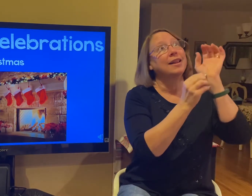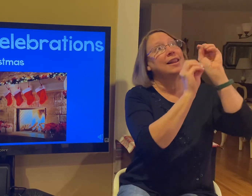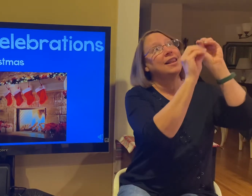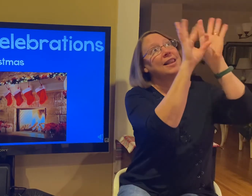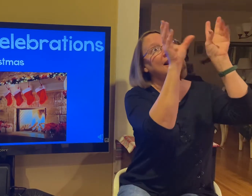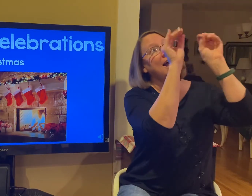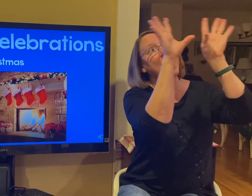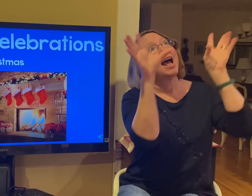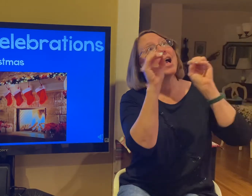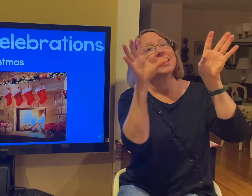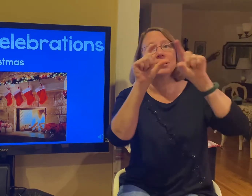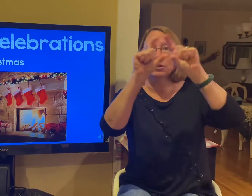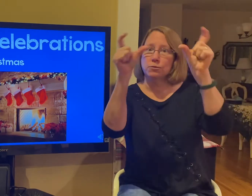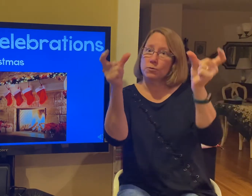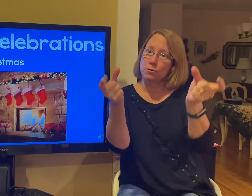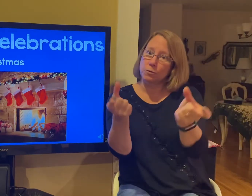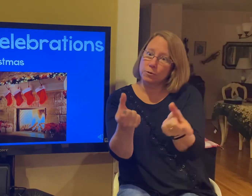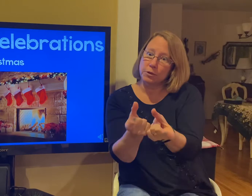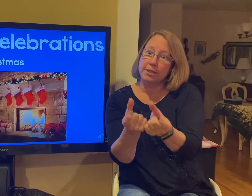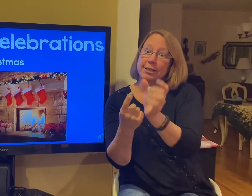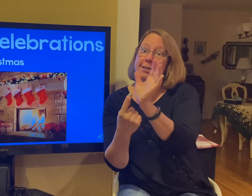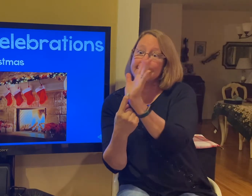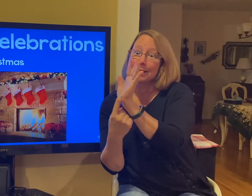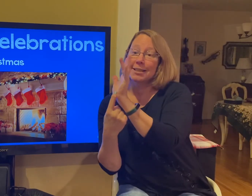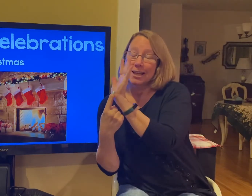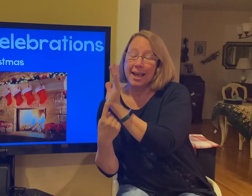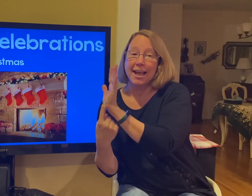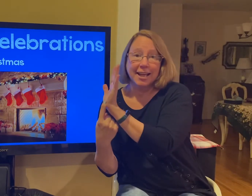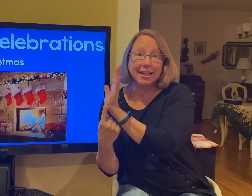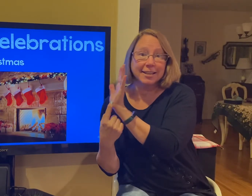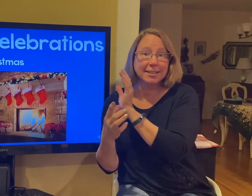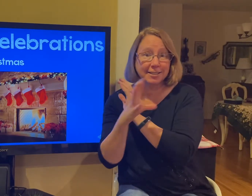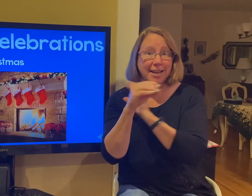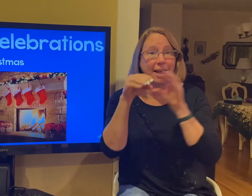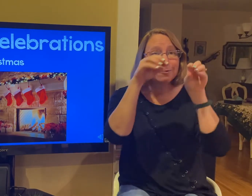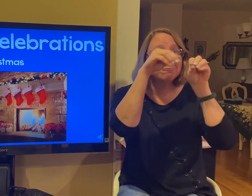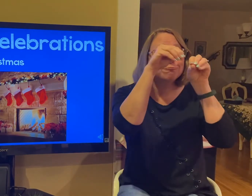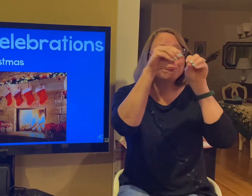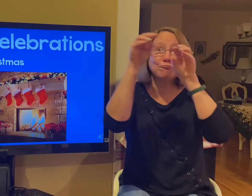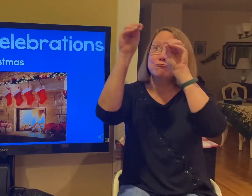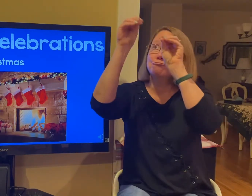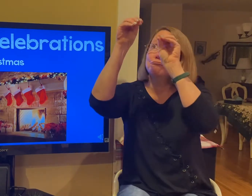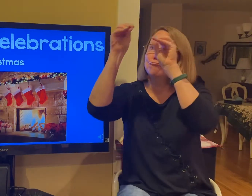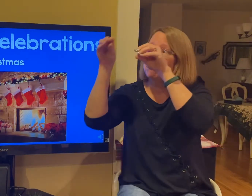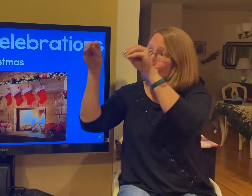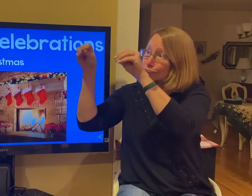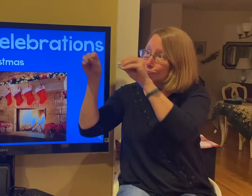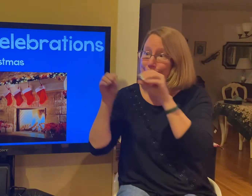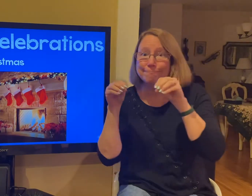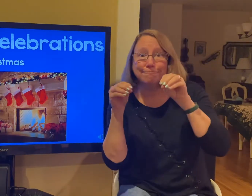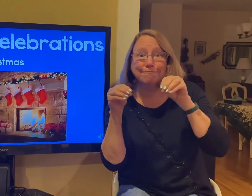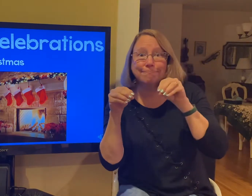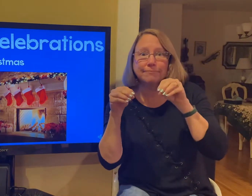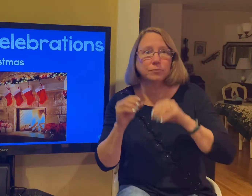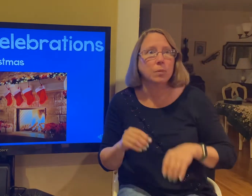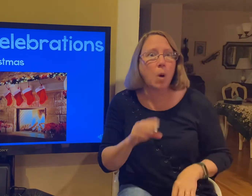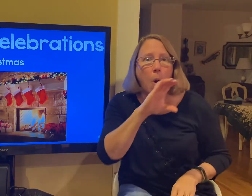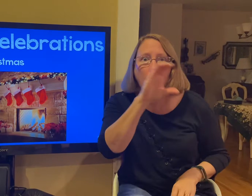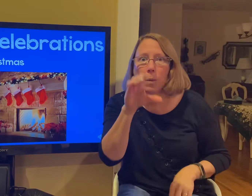candles, holly, mistletoe, and ornaments. On Christmas Eve, many people go